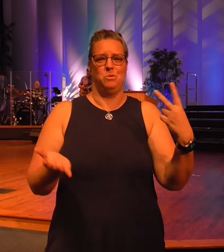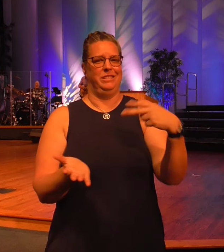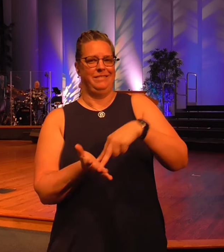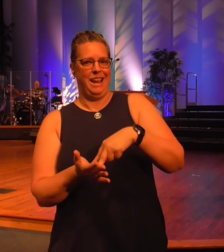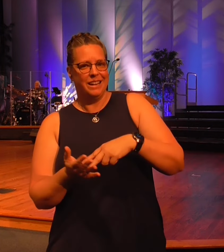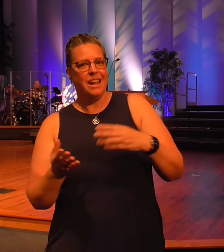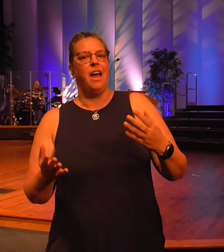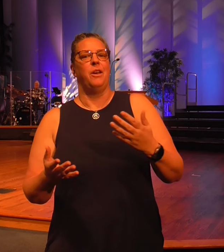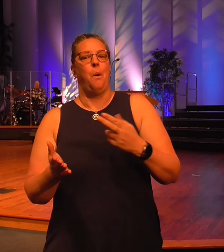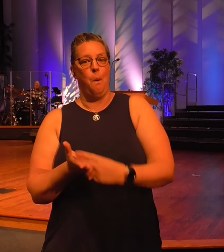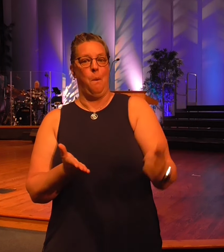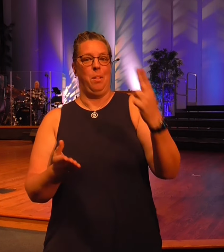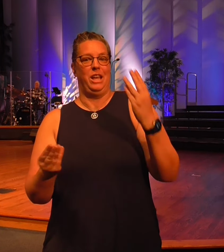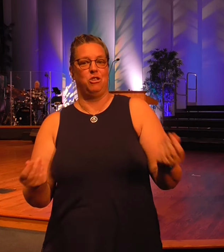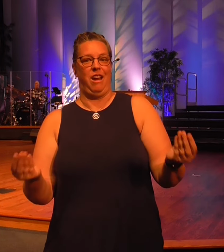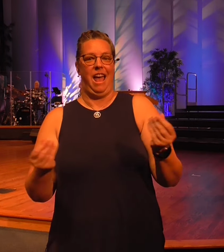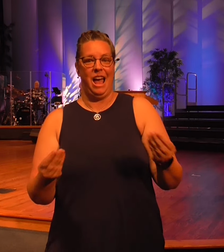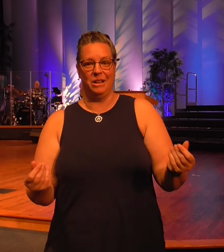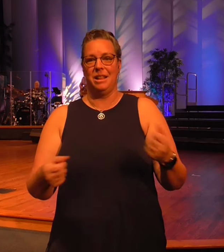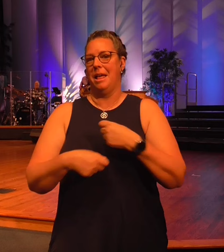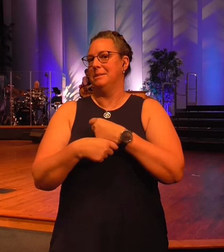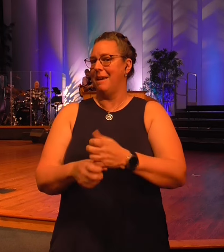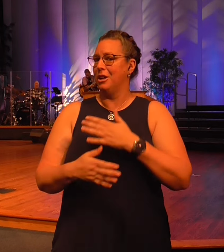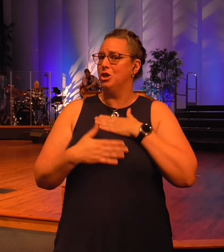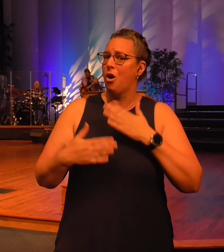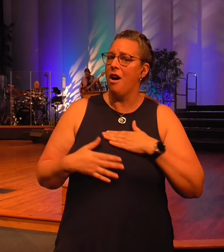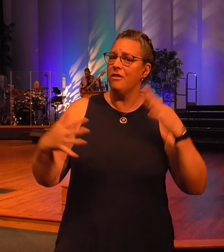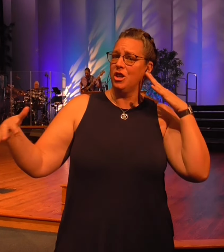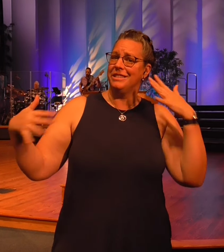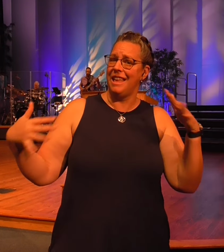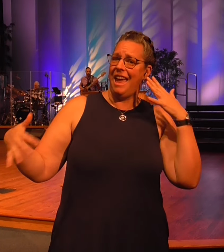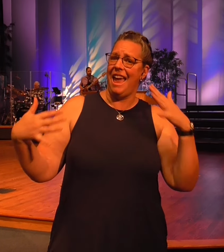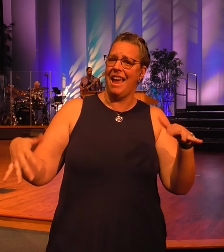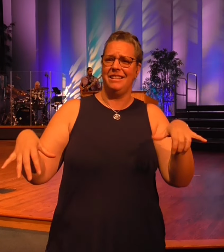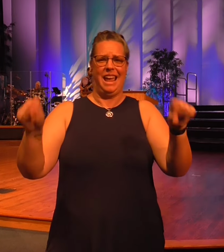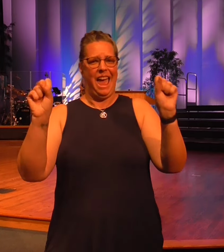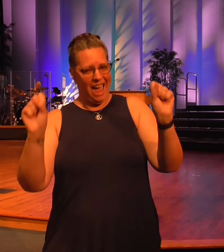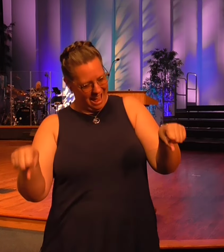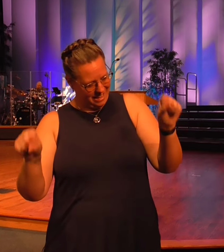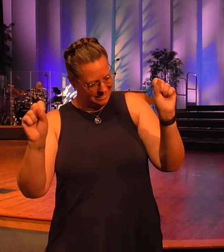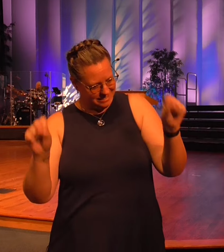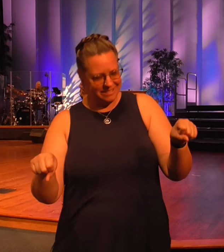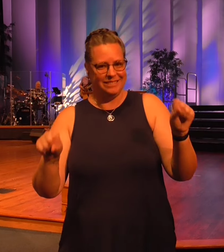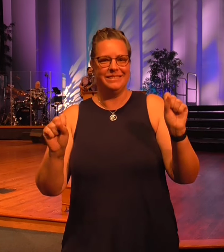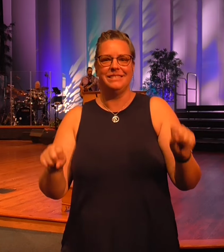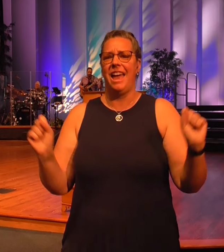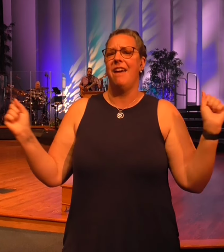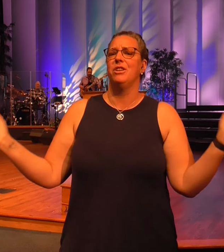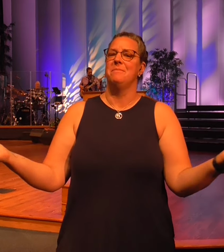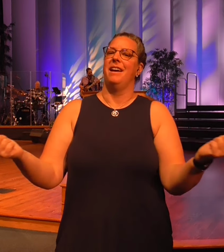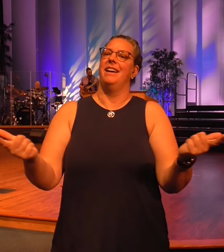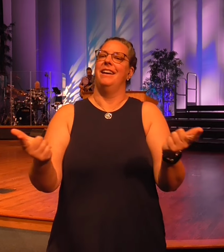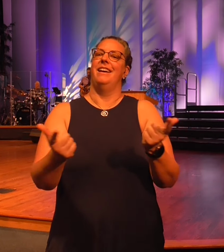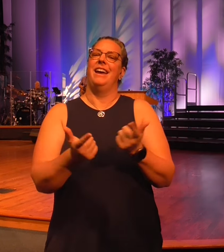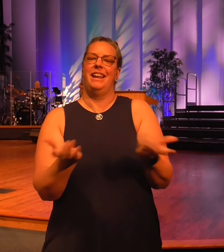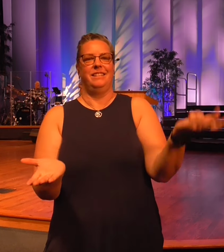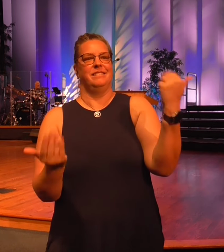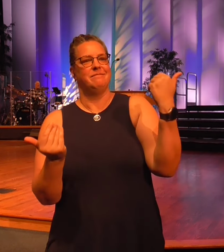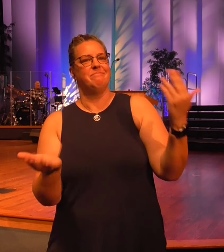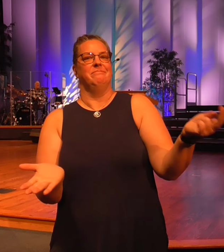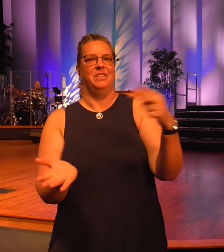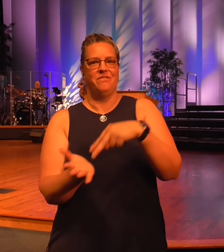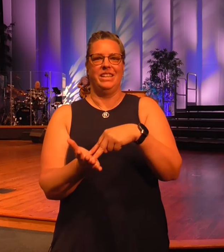holy ground. Let us make a joyful sound. Hey, hey, yeah, yeah. Everybody,